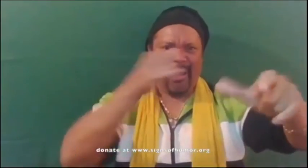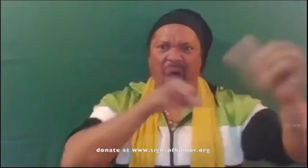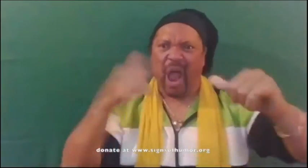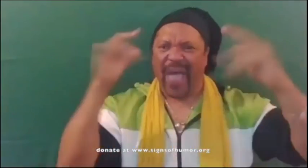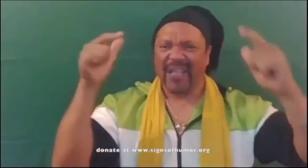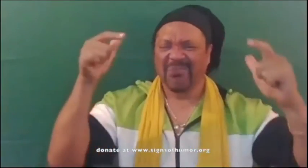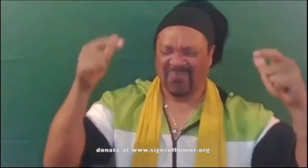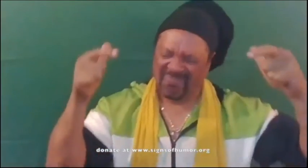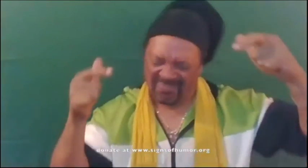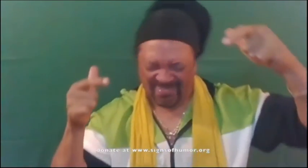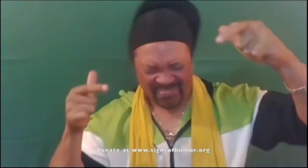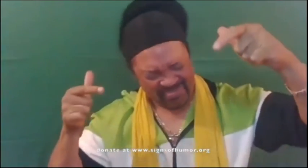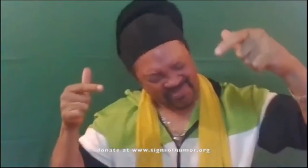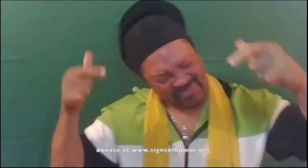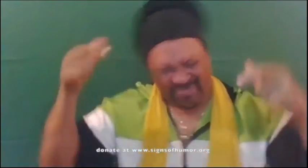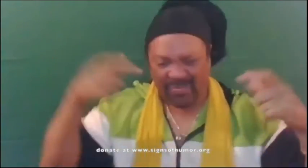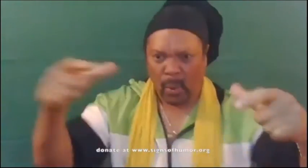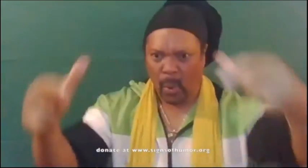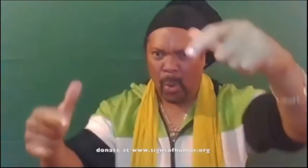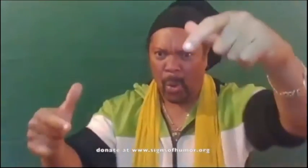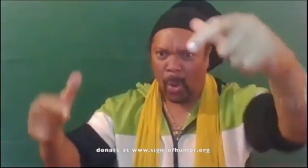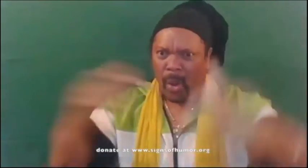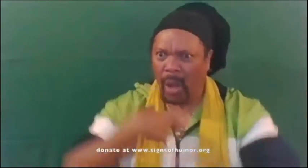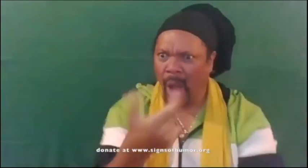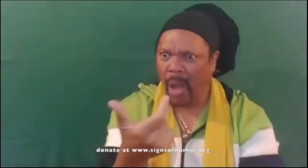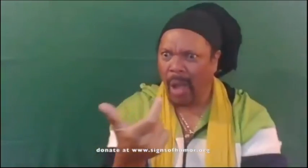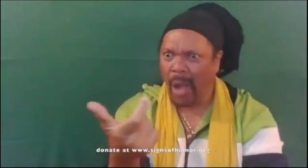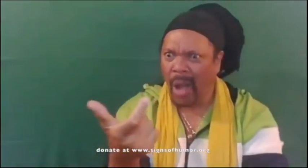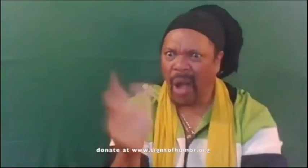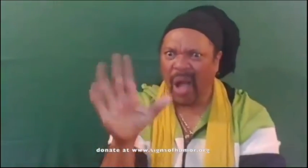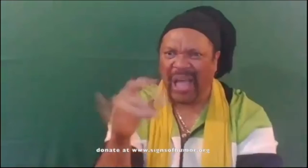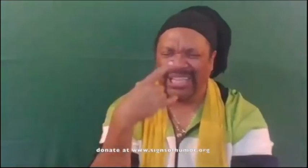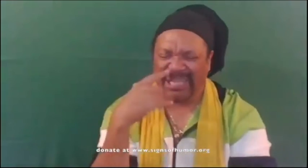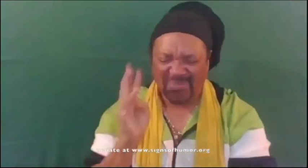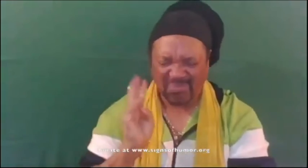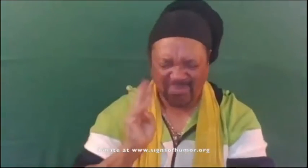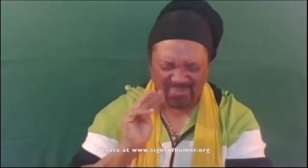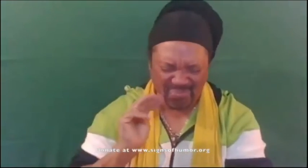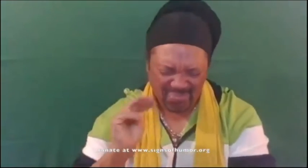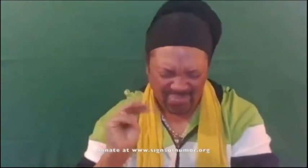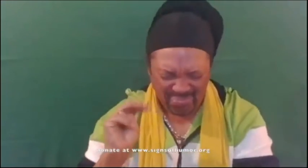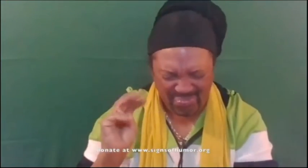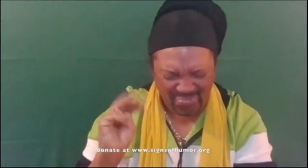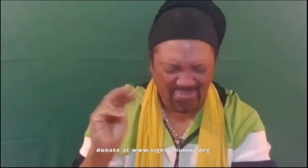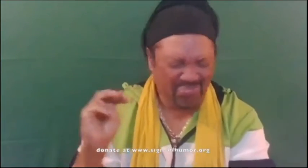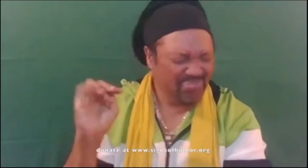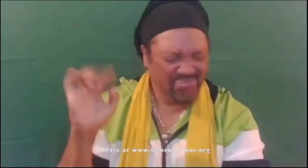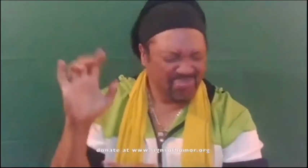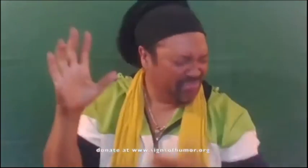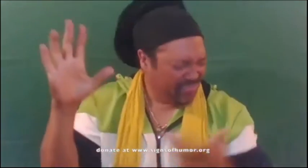Lord." All I see are hats tilted to the side, leaning forward, leaning back. I couldn't believe it. Not one fell off. The ladies in the